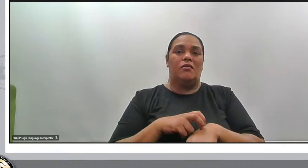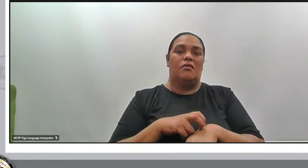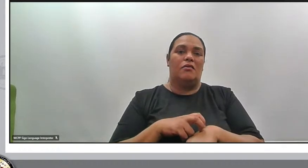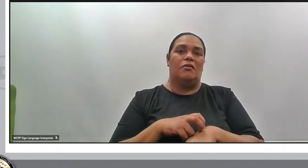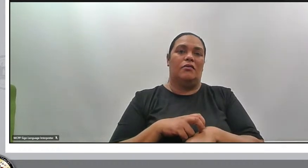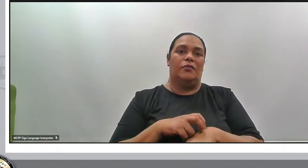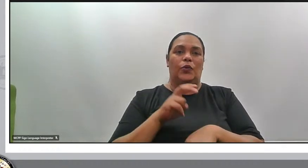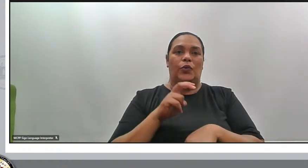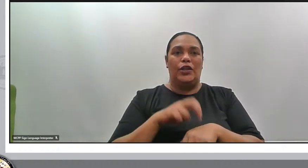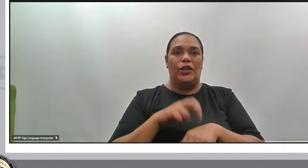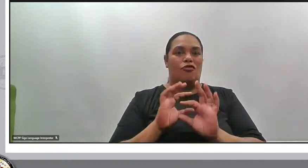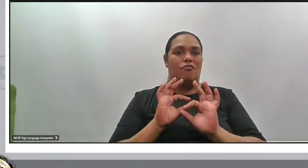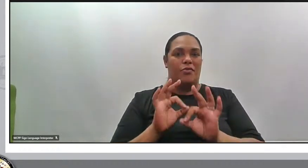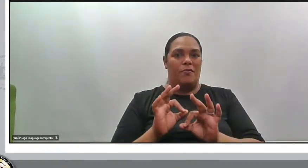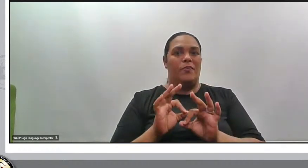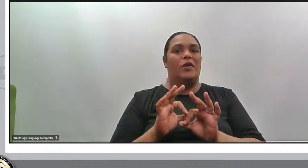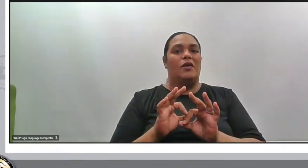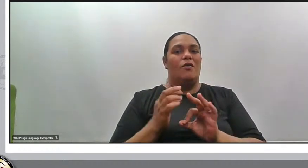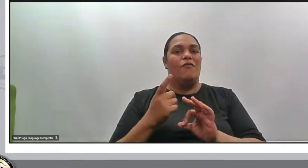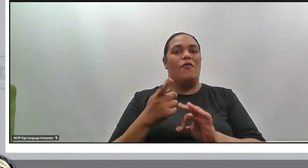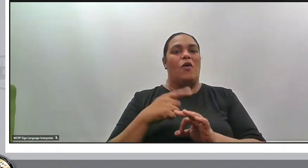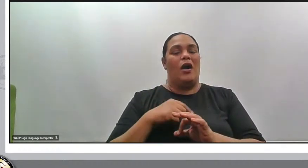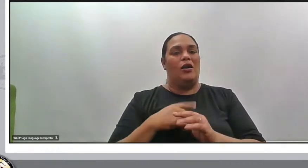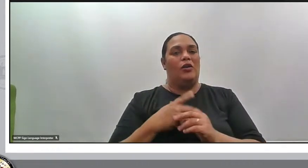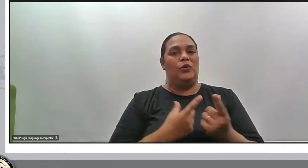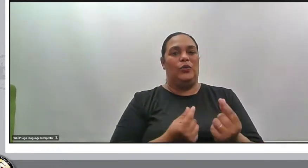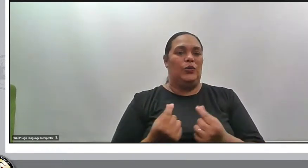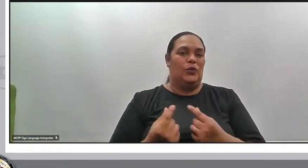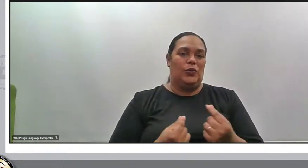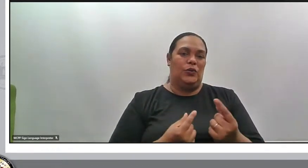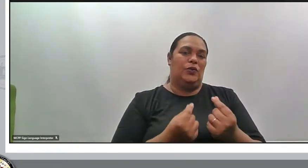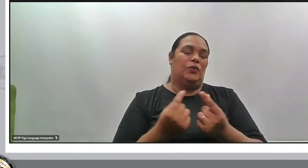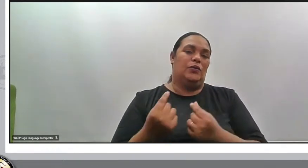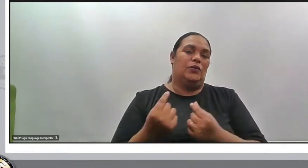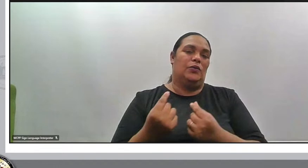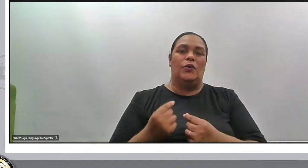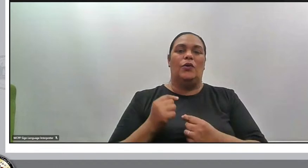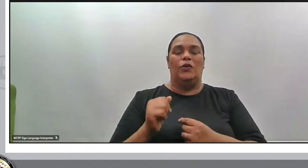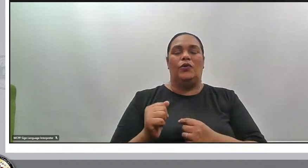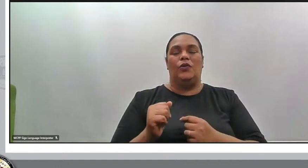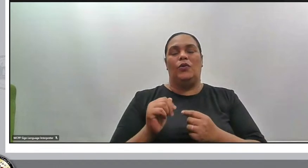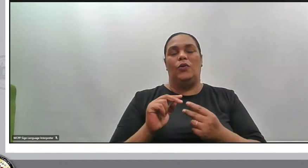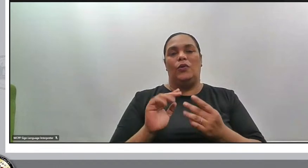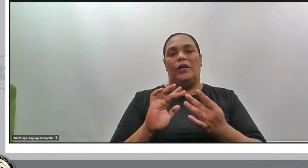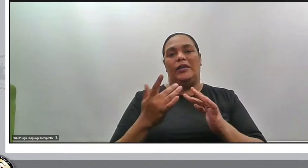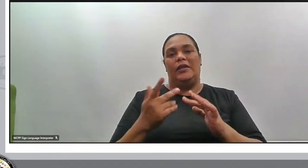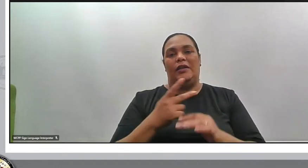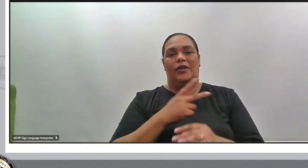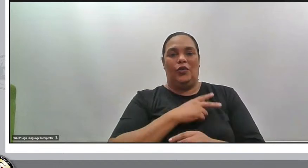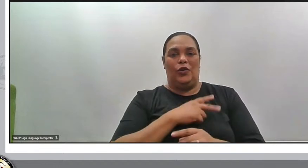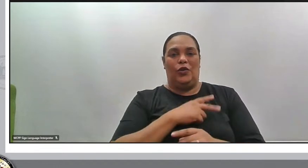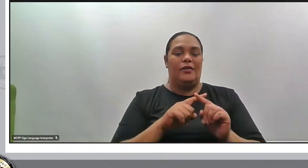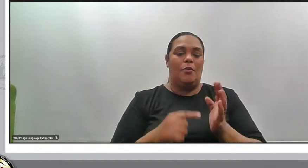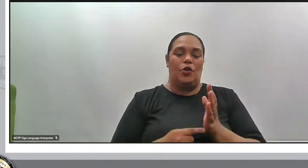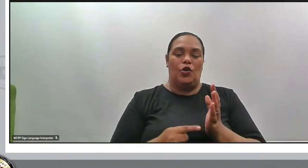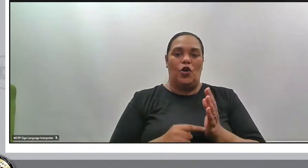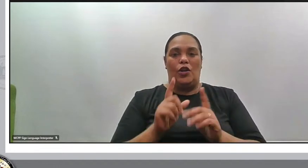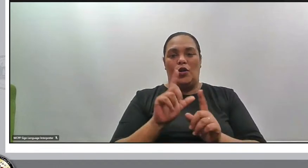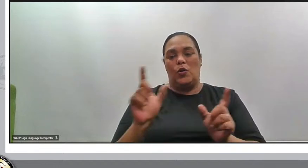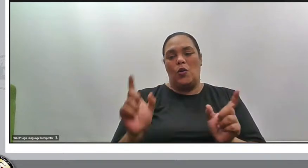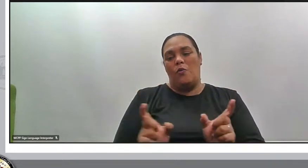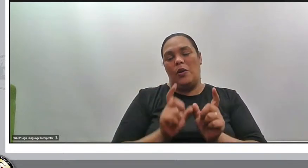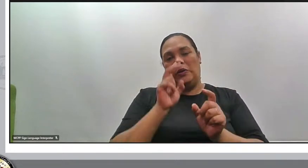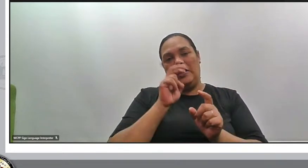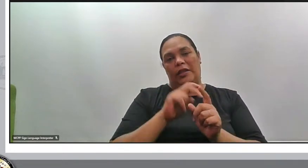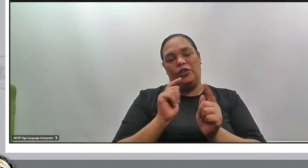to effect in order to execute the cybersecurity policy, and then the technology components that needed